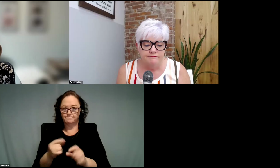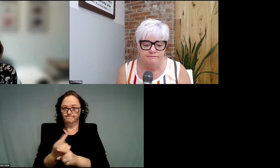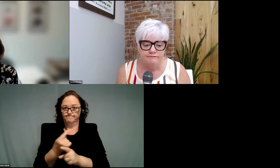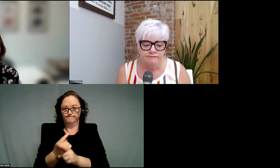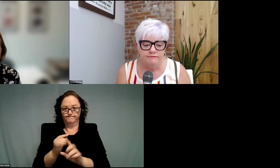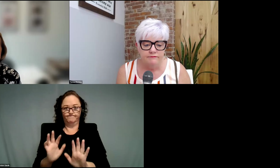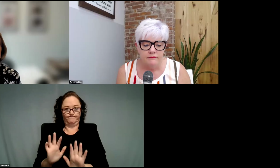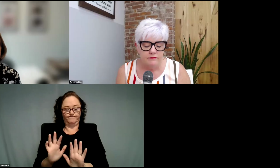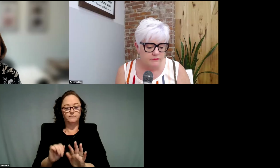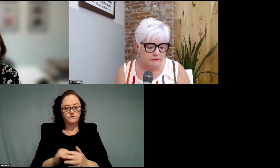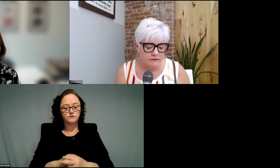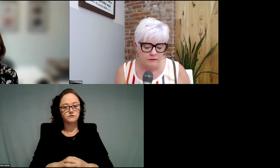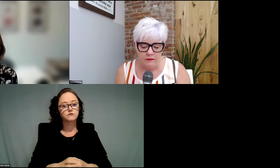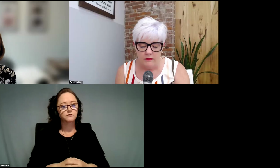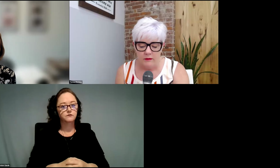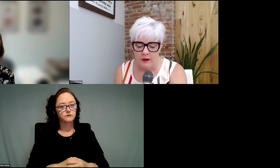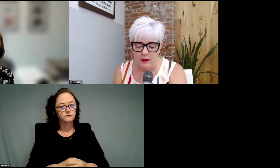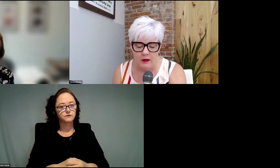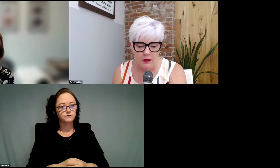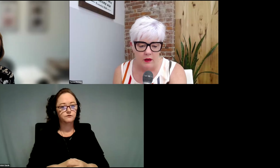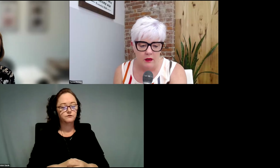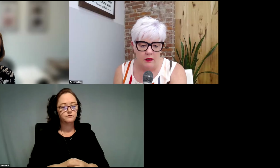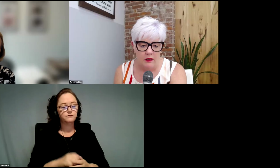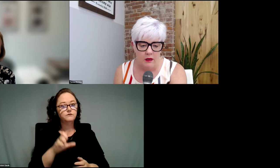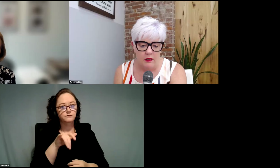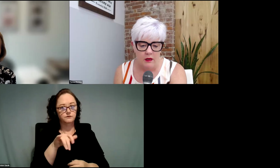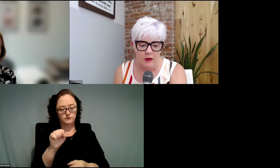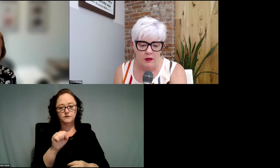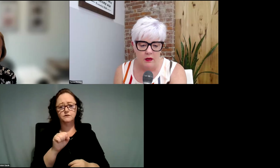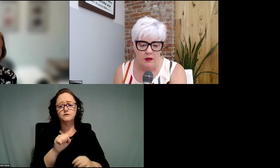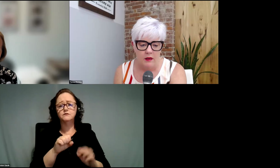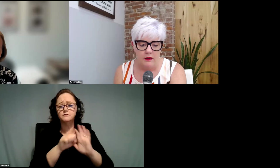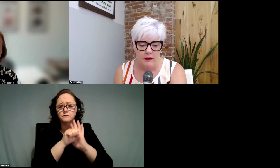a great variety between states